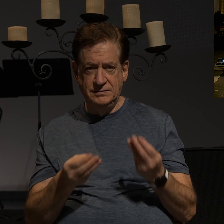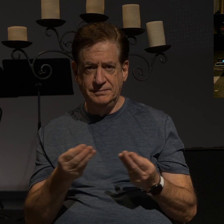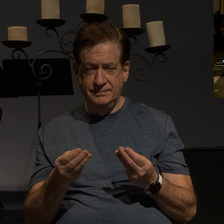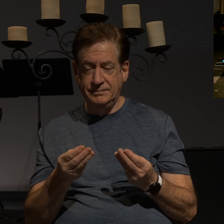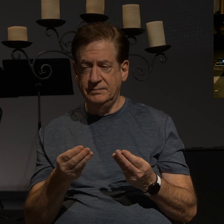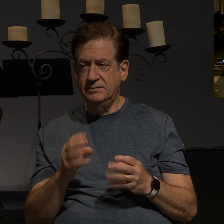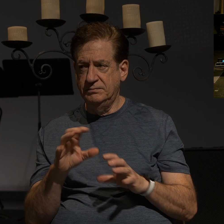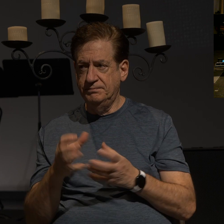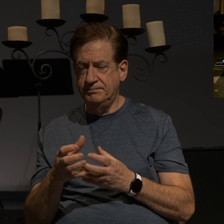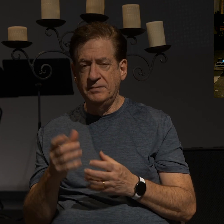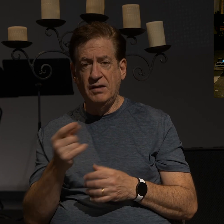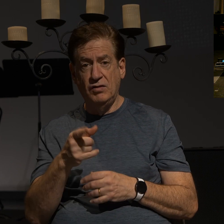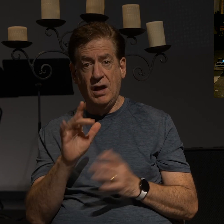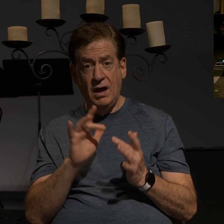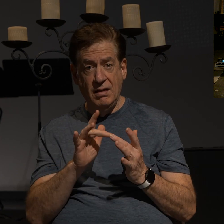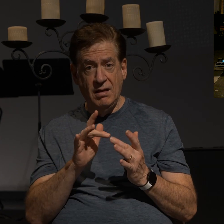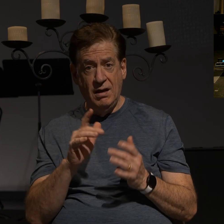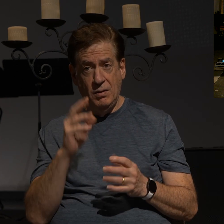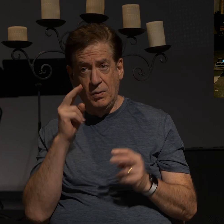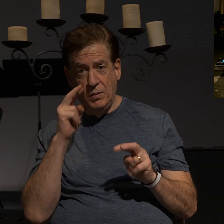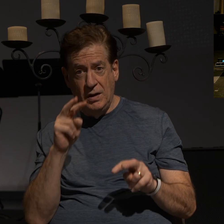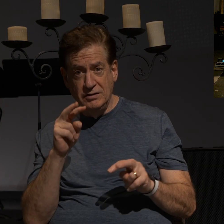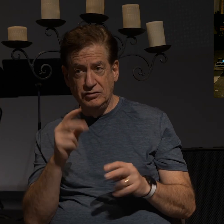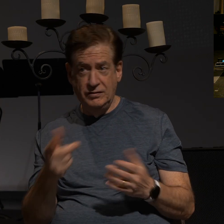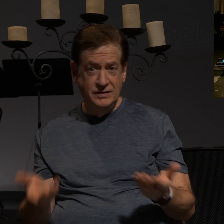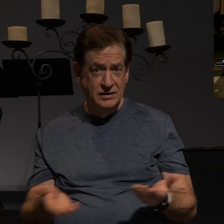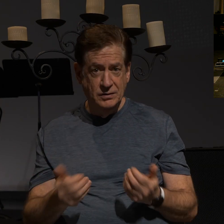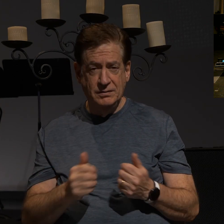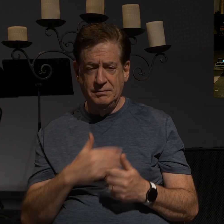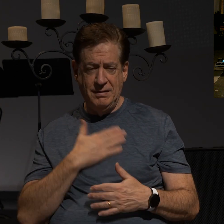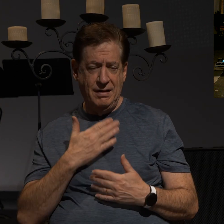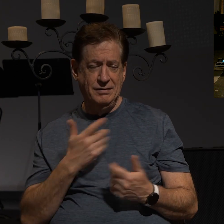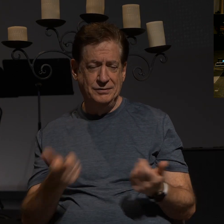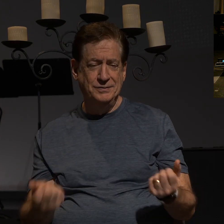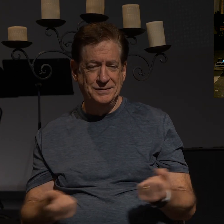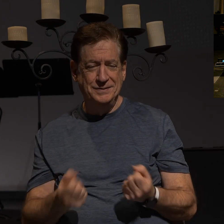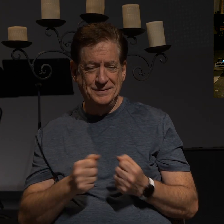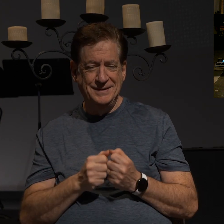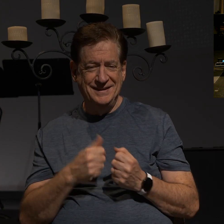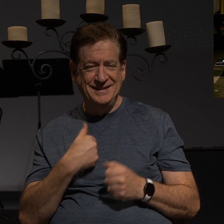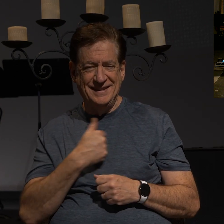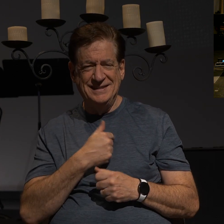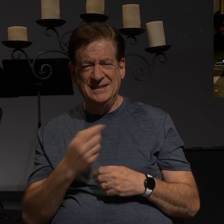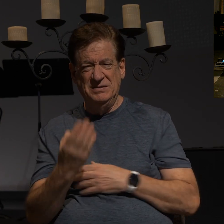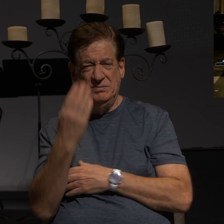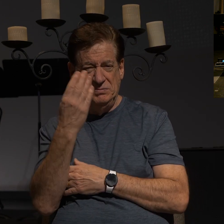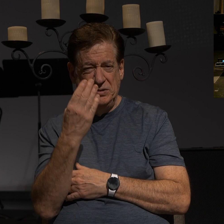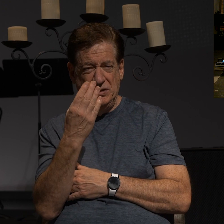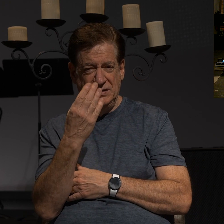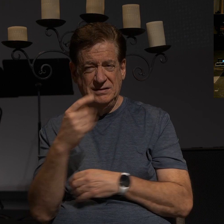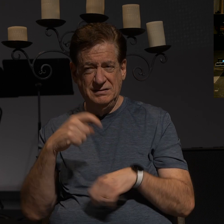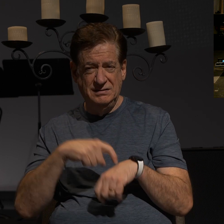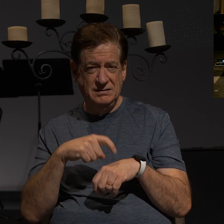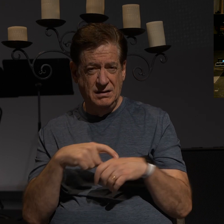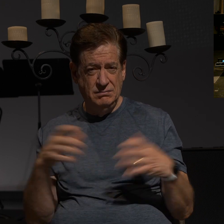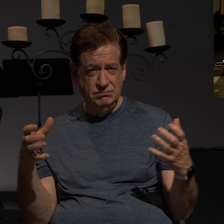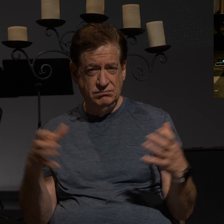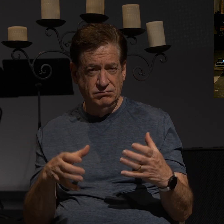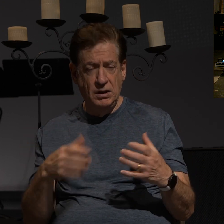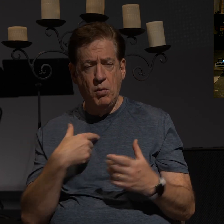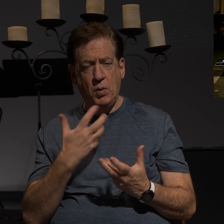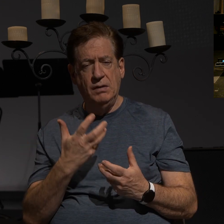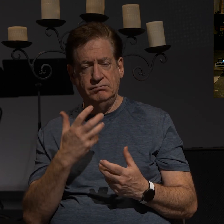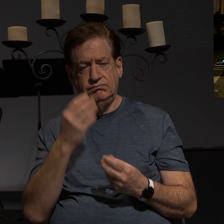you're online watching, we're really glad you're with us this morning. And to begin our time together, I want to tell you a